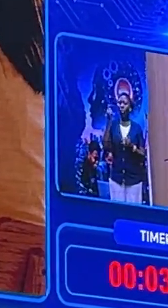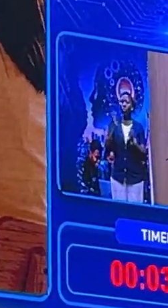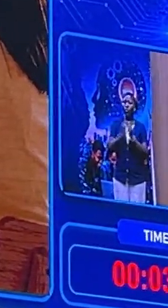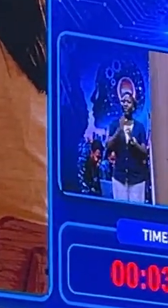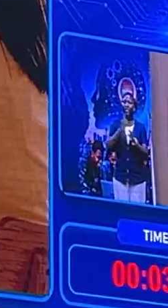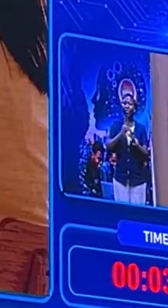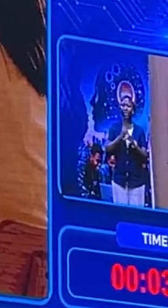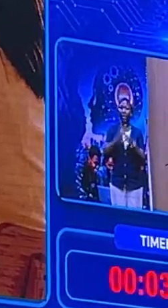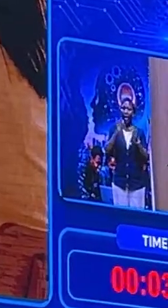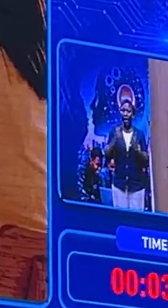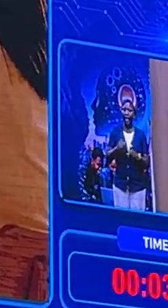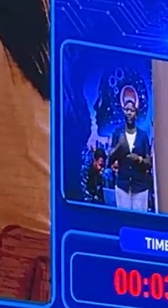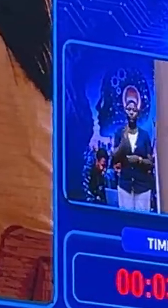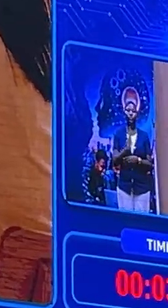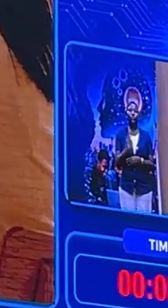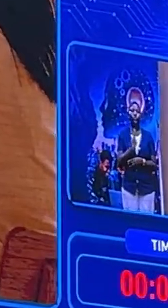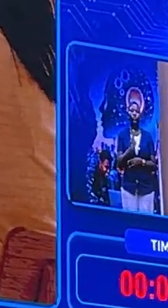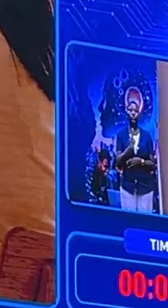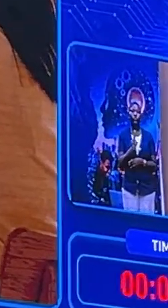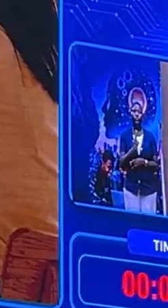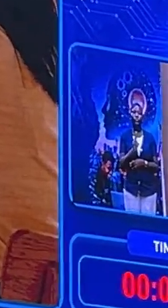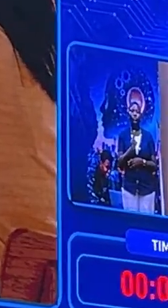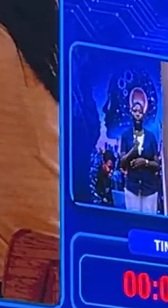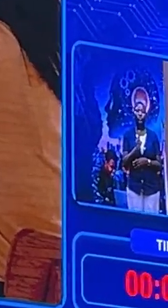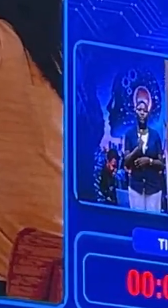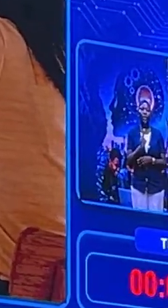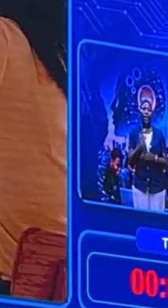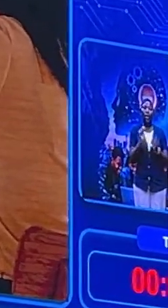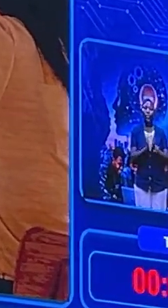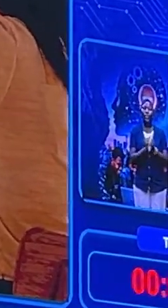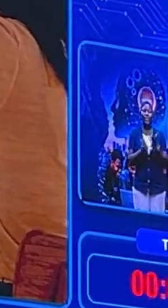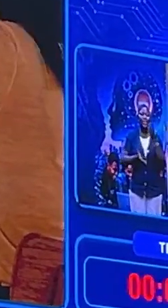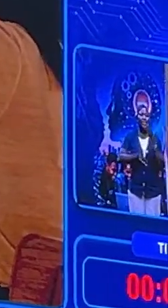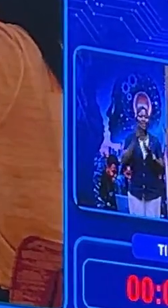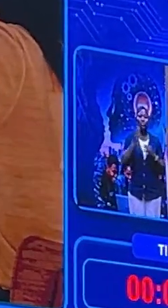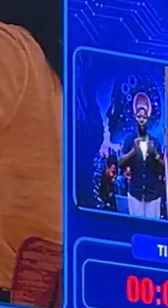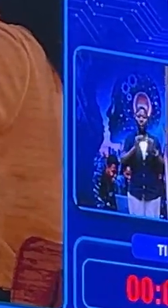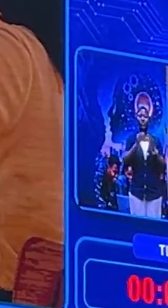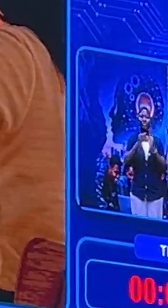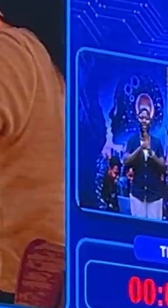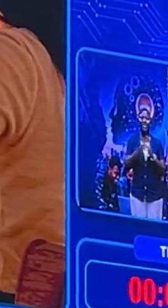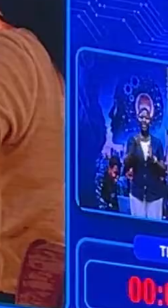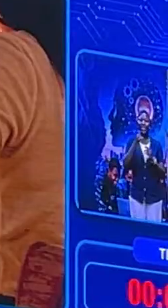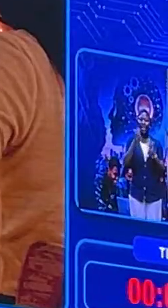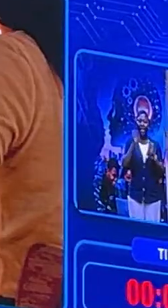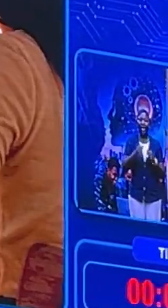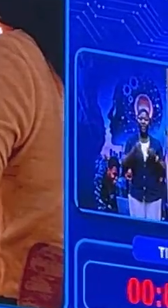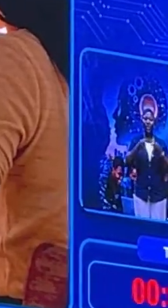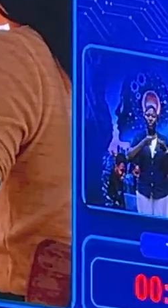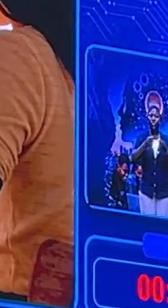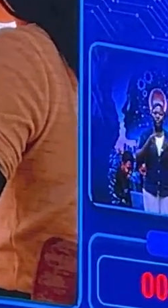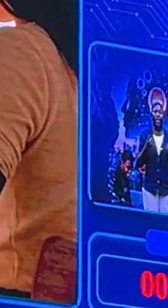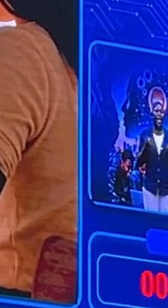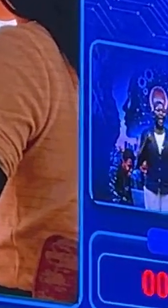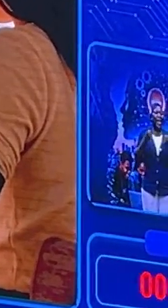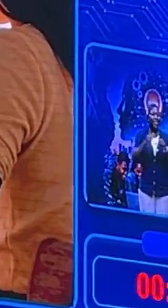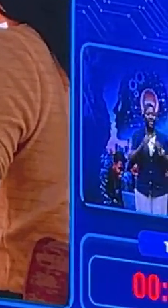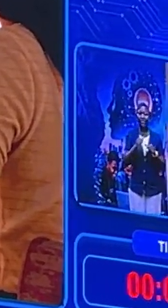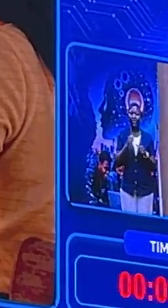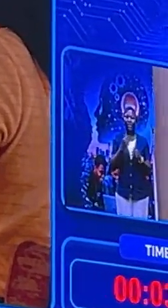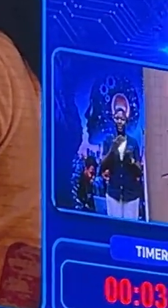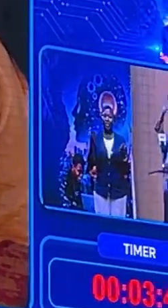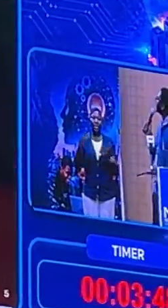use, and through simple movements, they can control any physical or software-based apparatus around them. Let's move